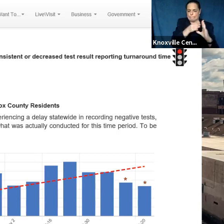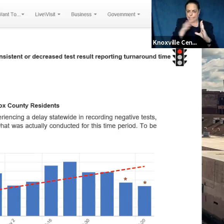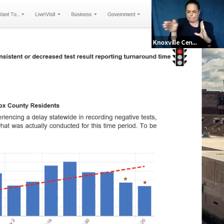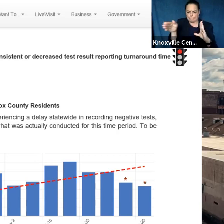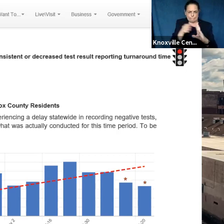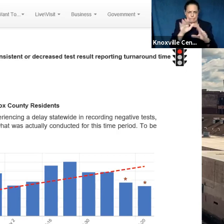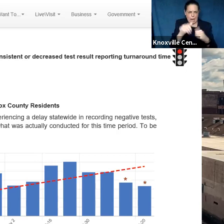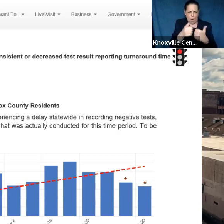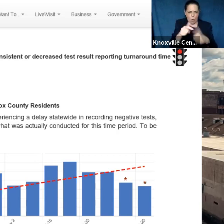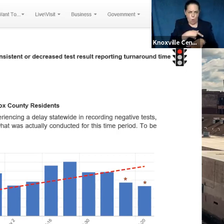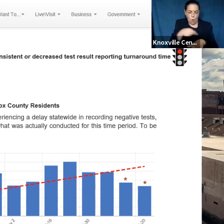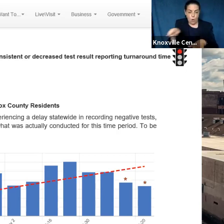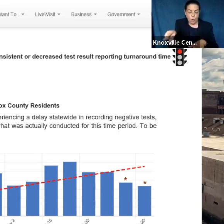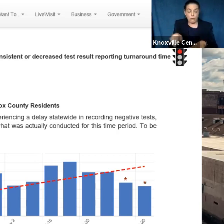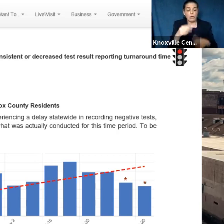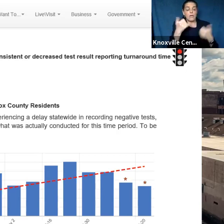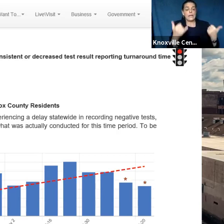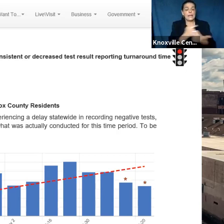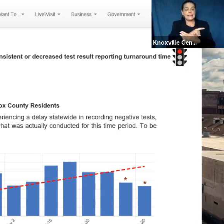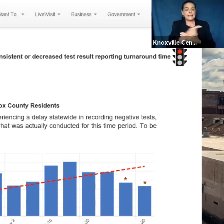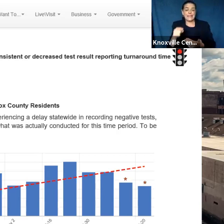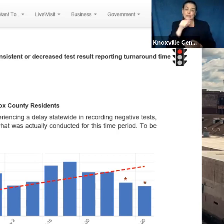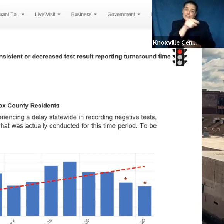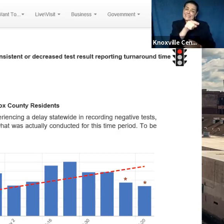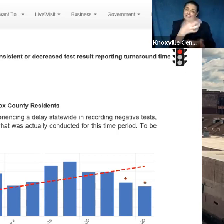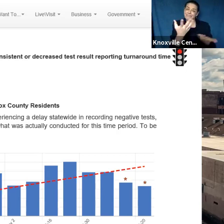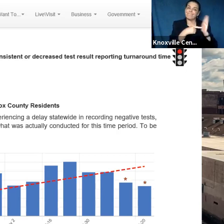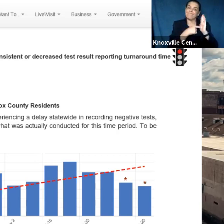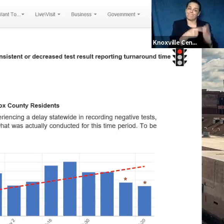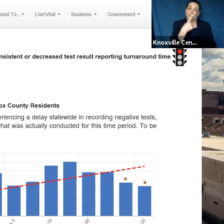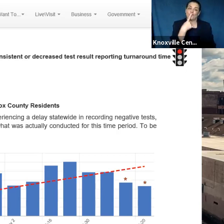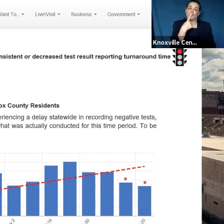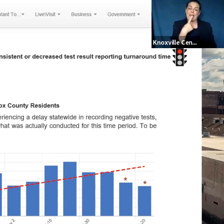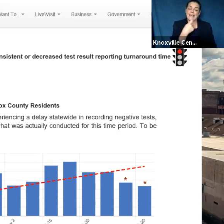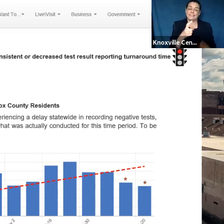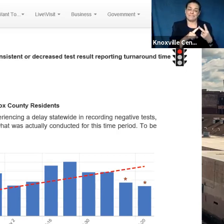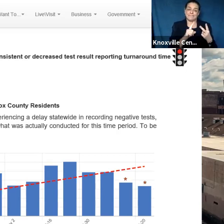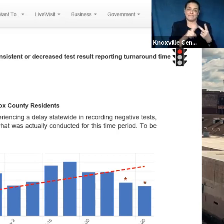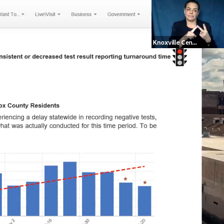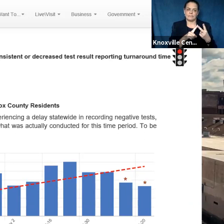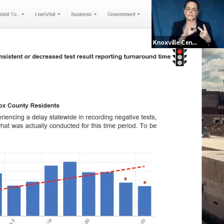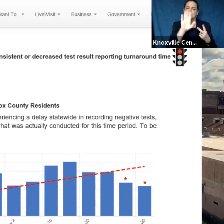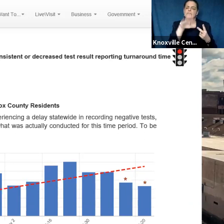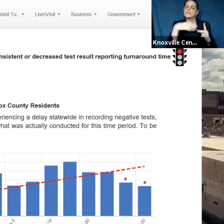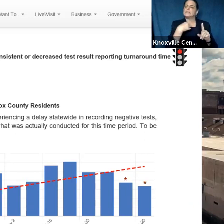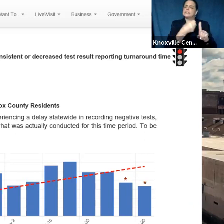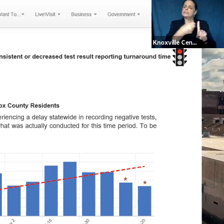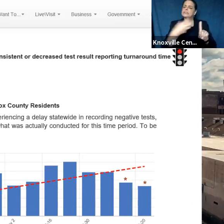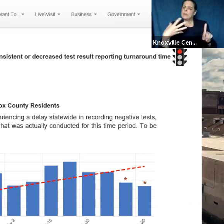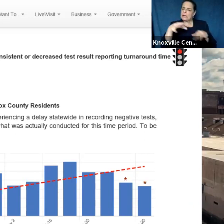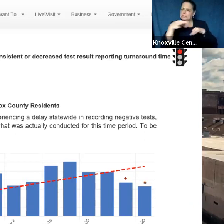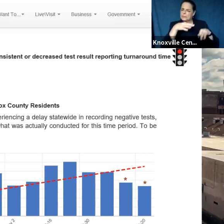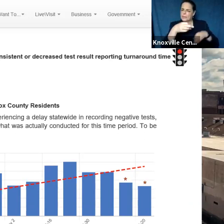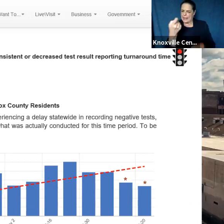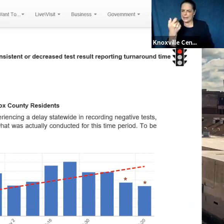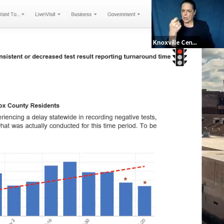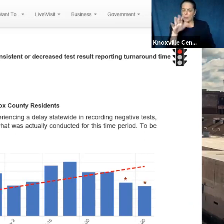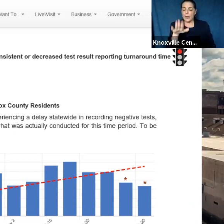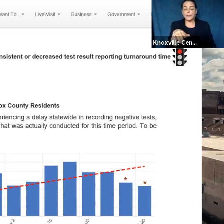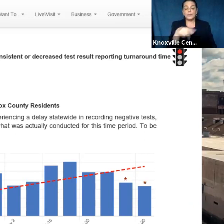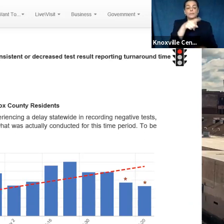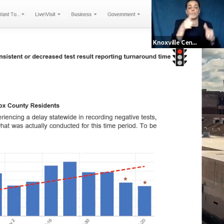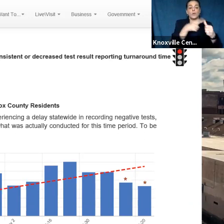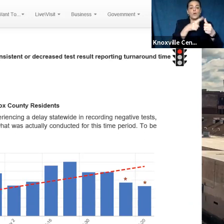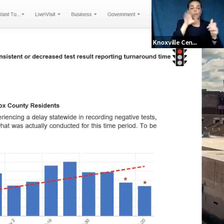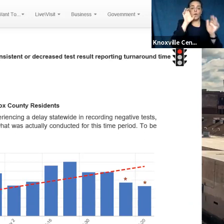week, this benchmark is represented as red. We want to provide a little bit of background on this one. The first graph shows